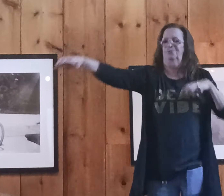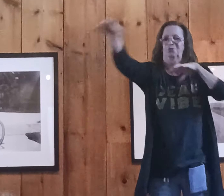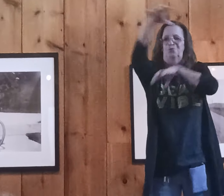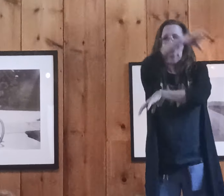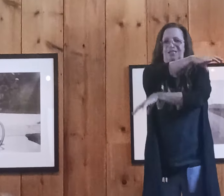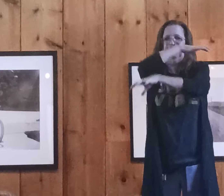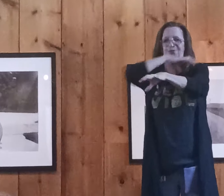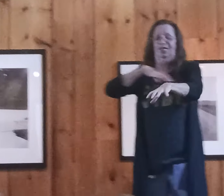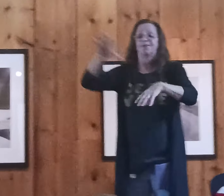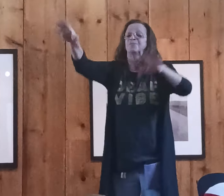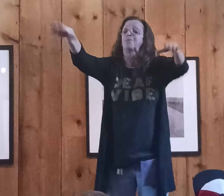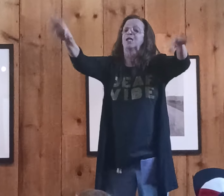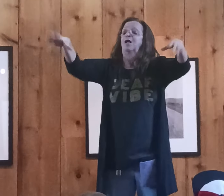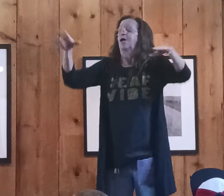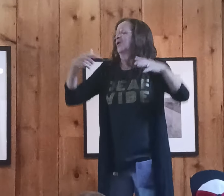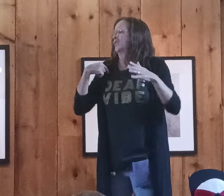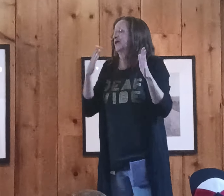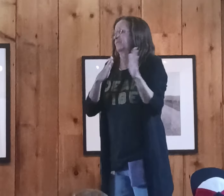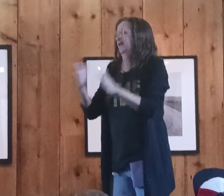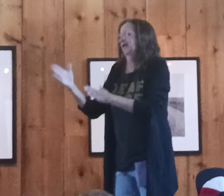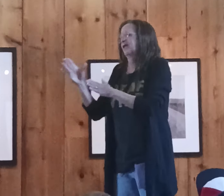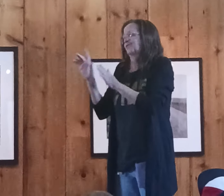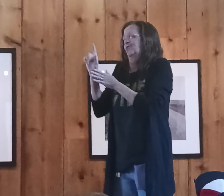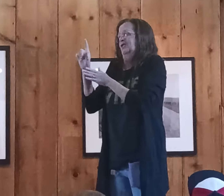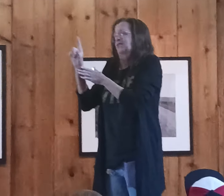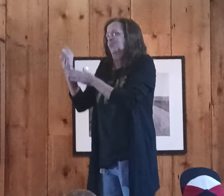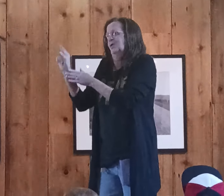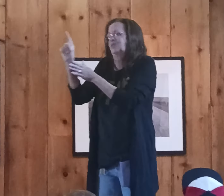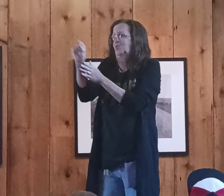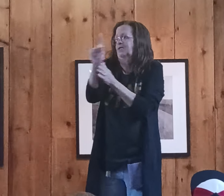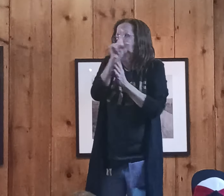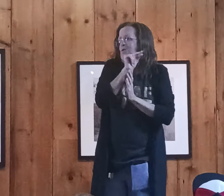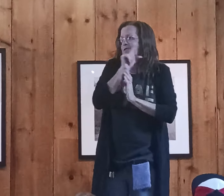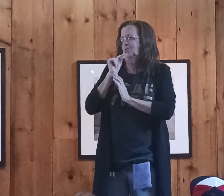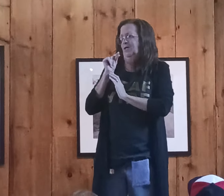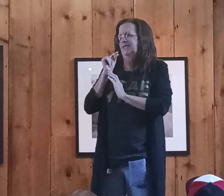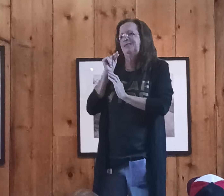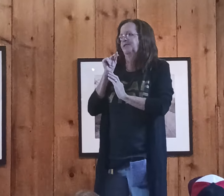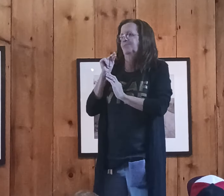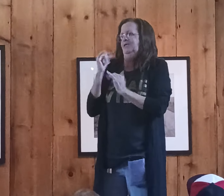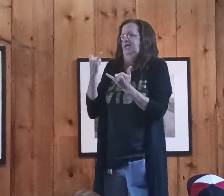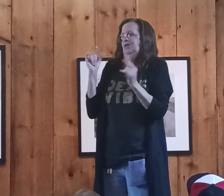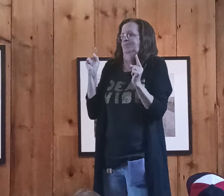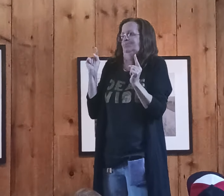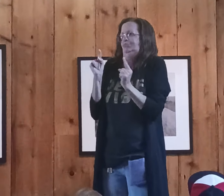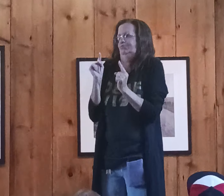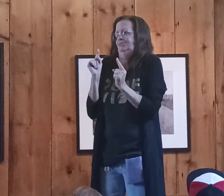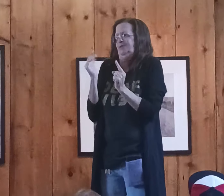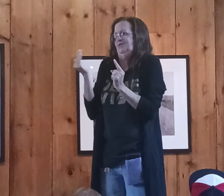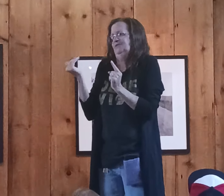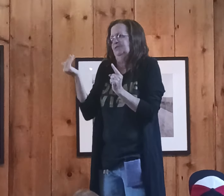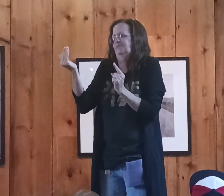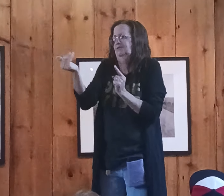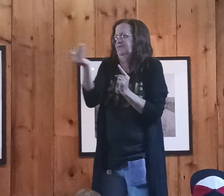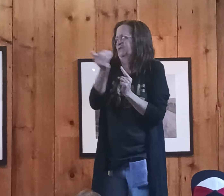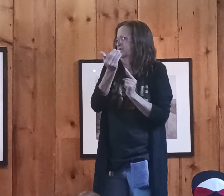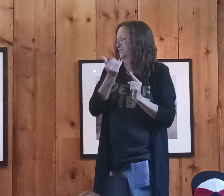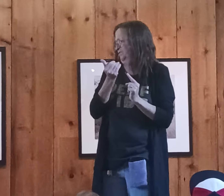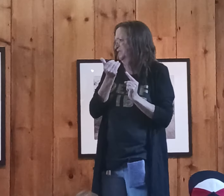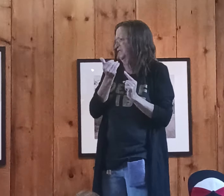plan is to have 20 minutes for everybody, but sometimes